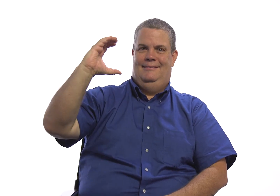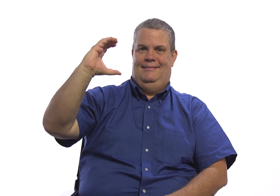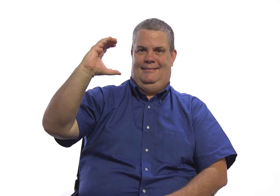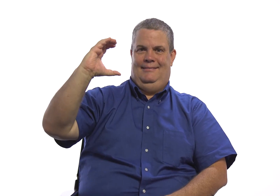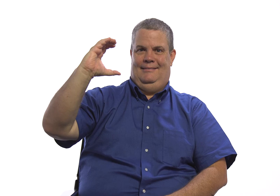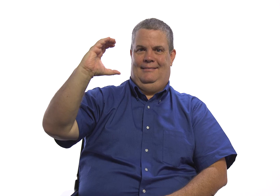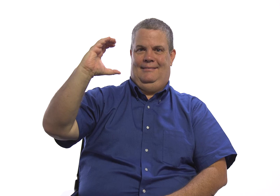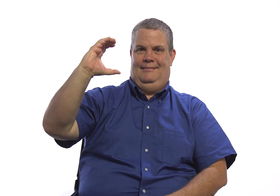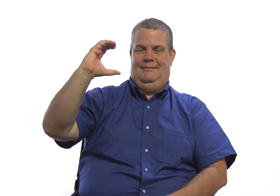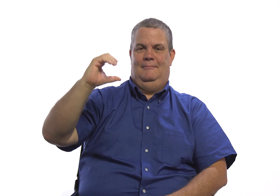C.